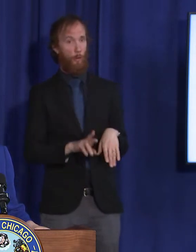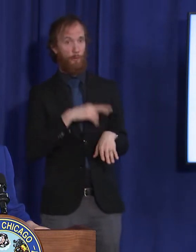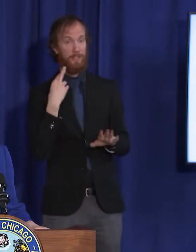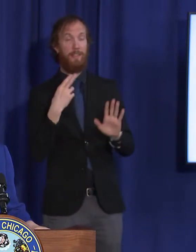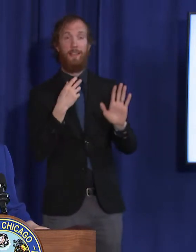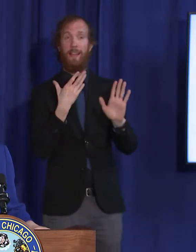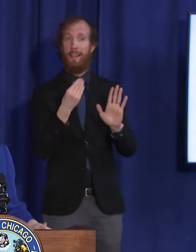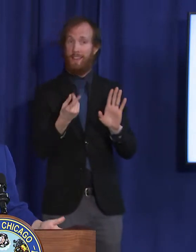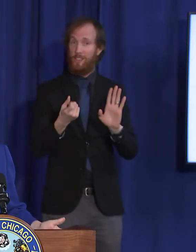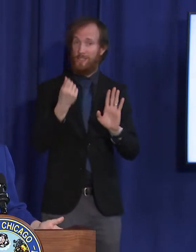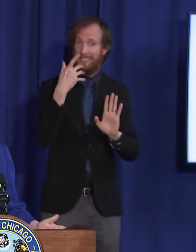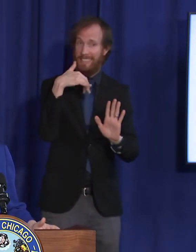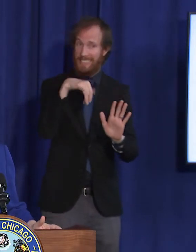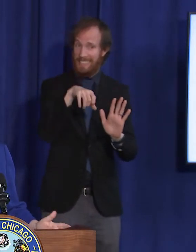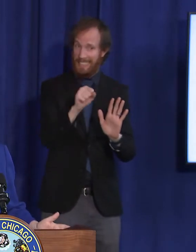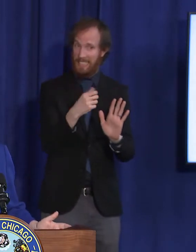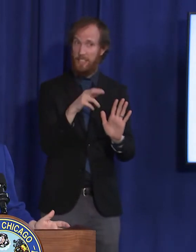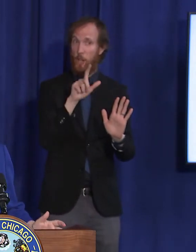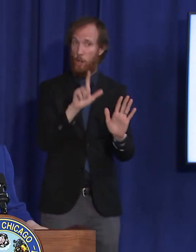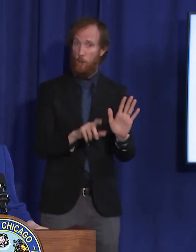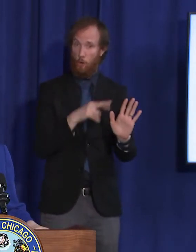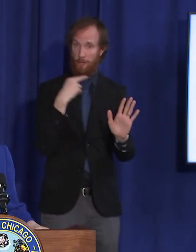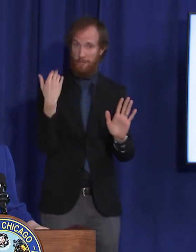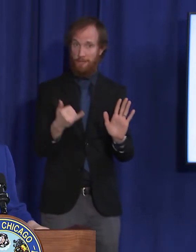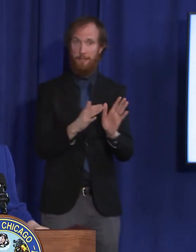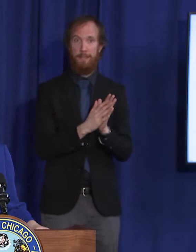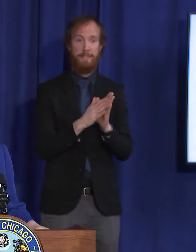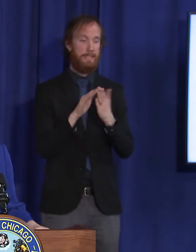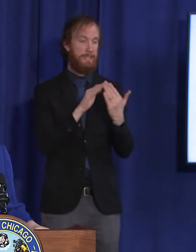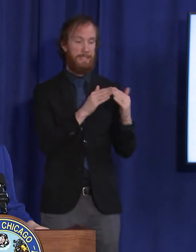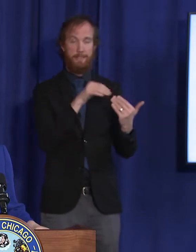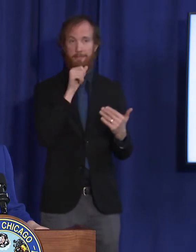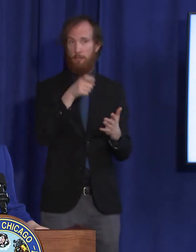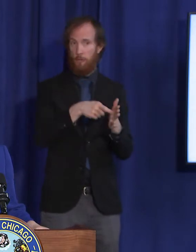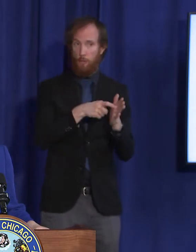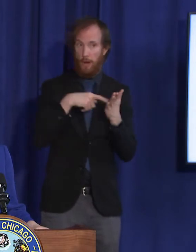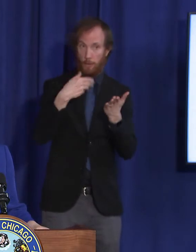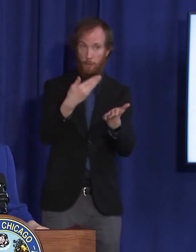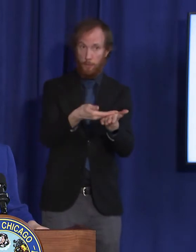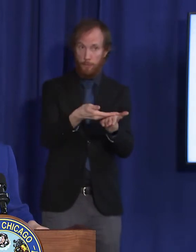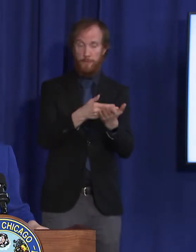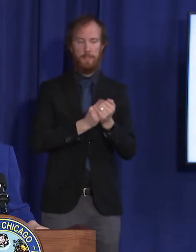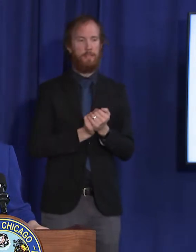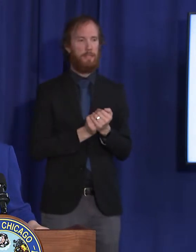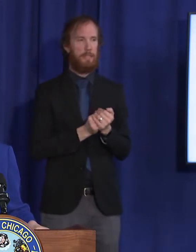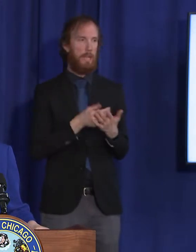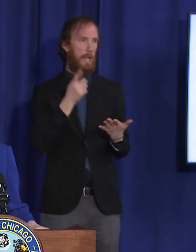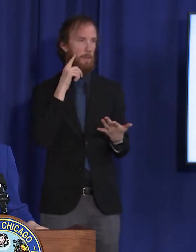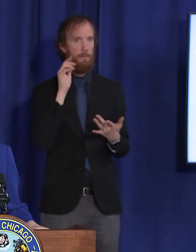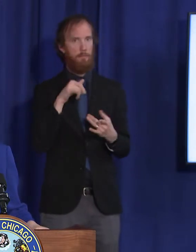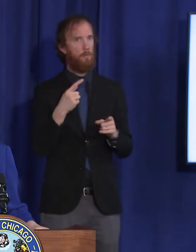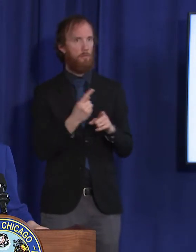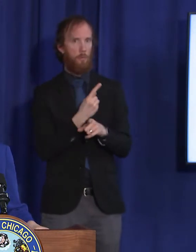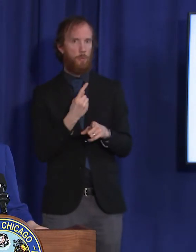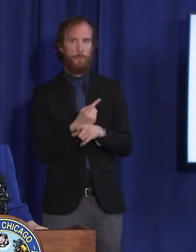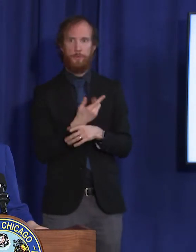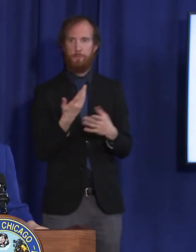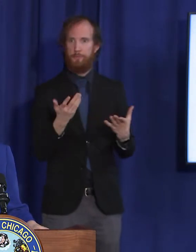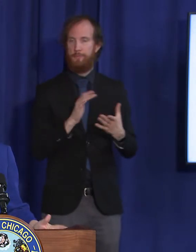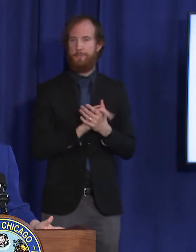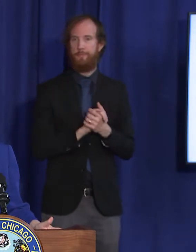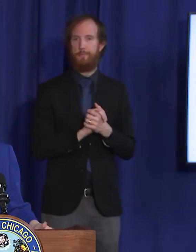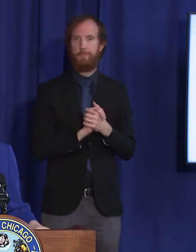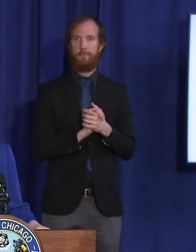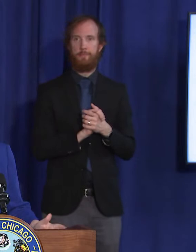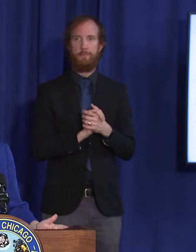right now, as you know, the city does not require these proof, and it is appropriate for settings